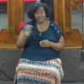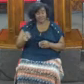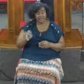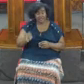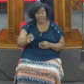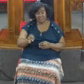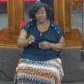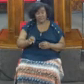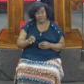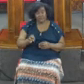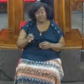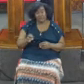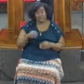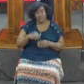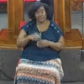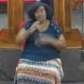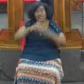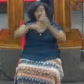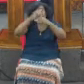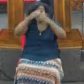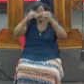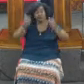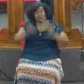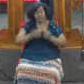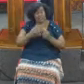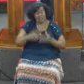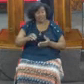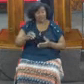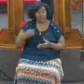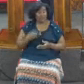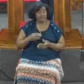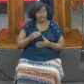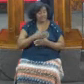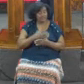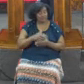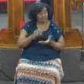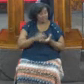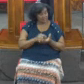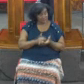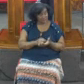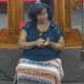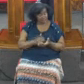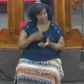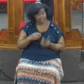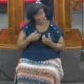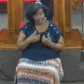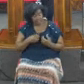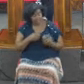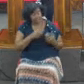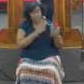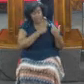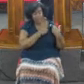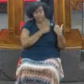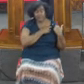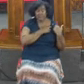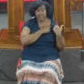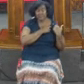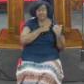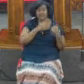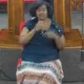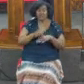eternity in heaven without us sharing the gospel. We have an awesome responsibility,